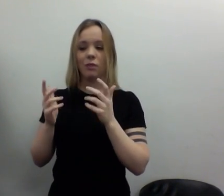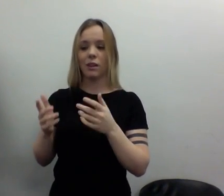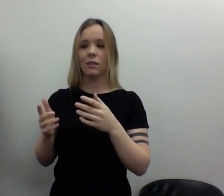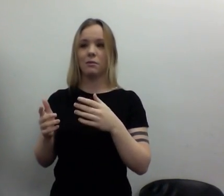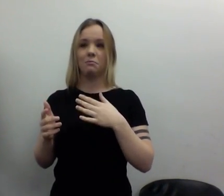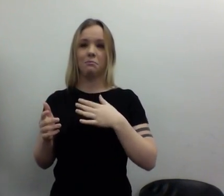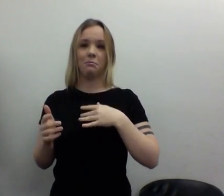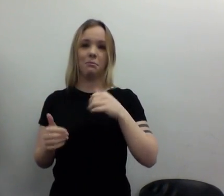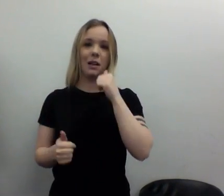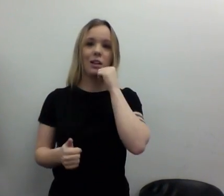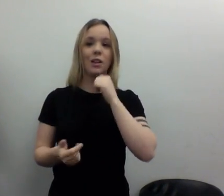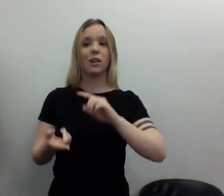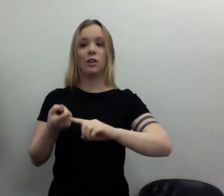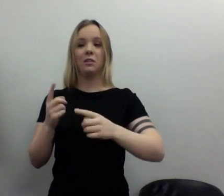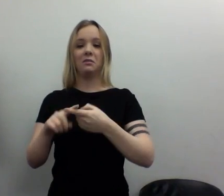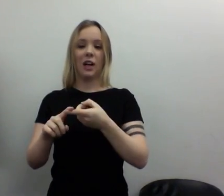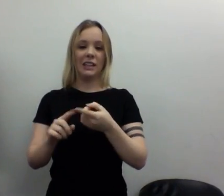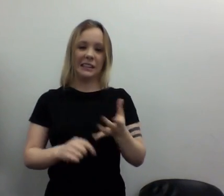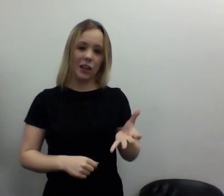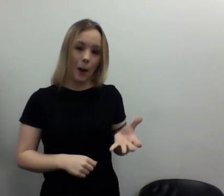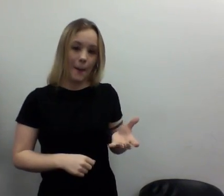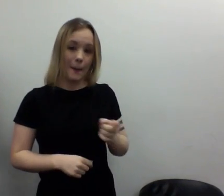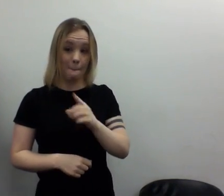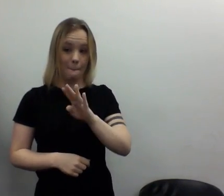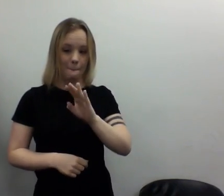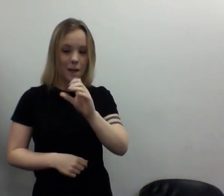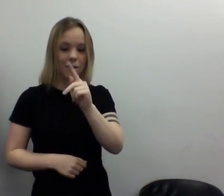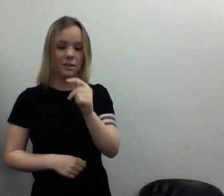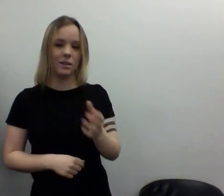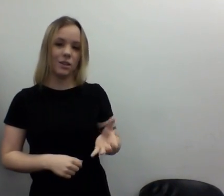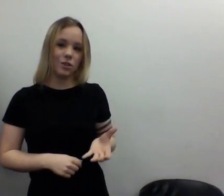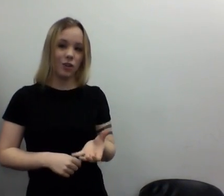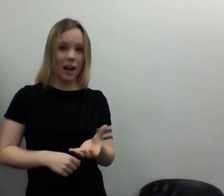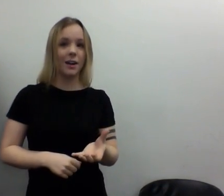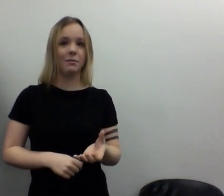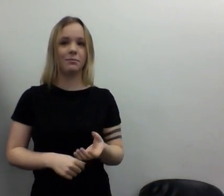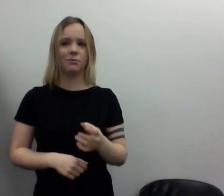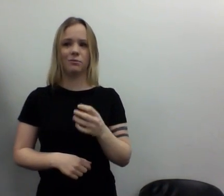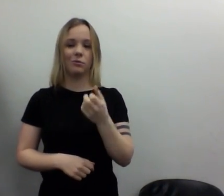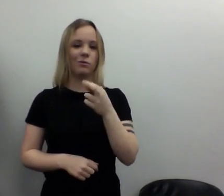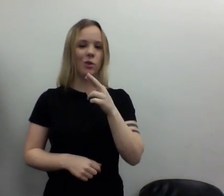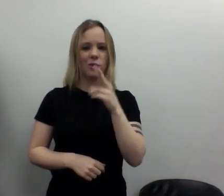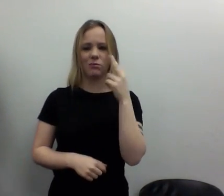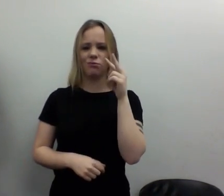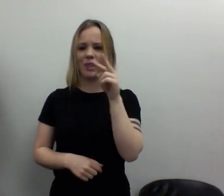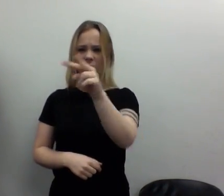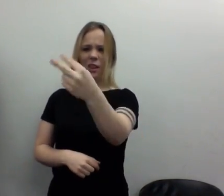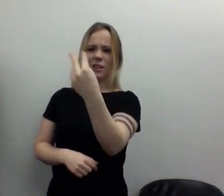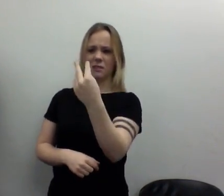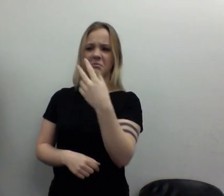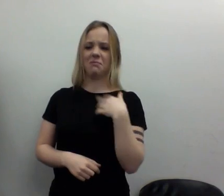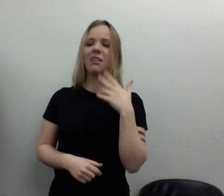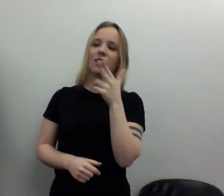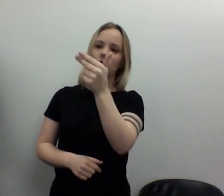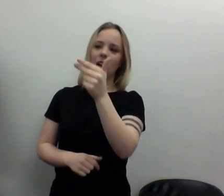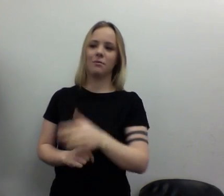my girlfriend's butt, or he looked at me. So he shot him. Example number 2.